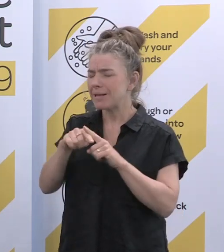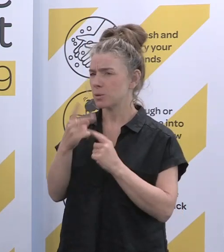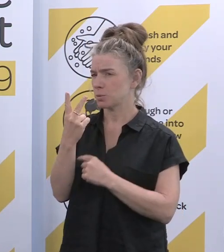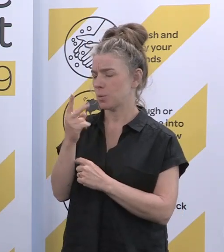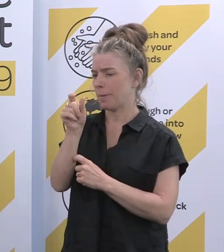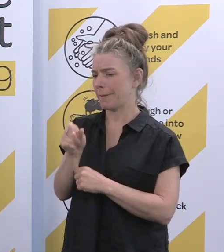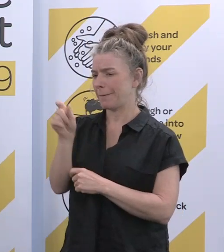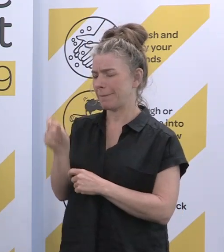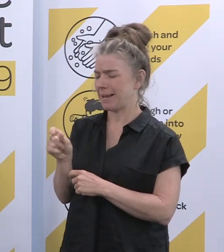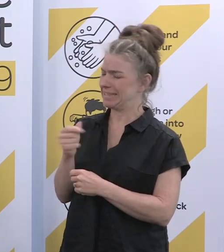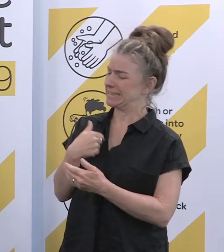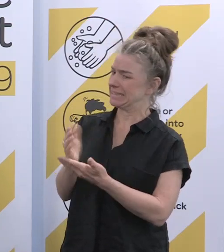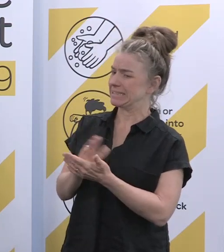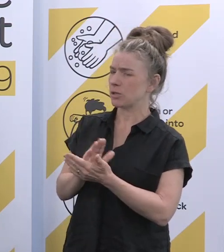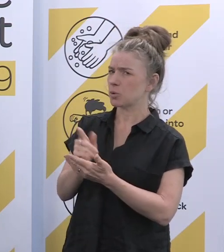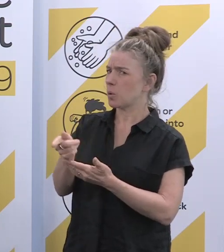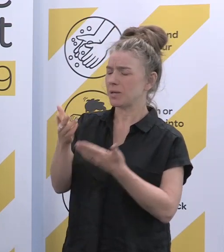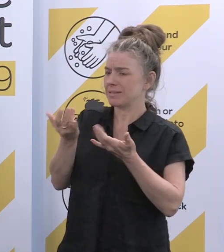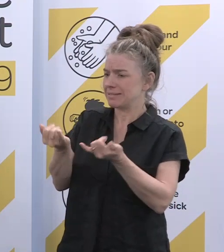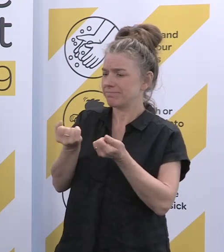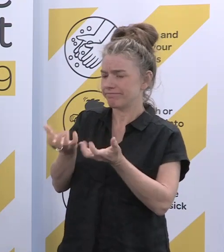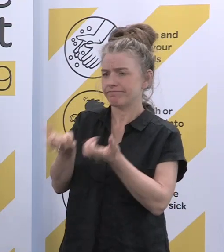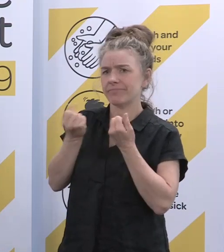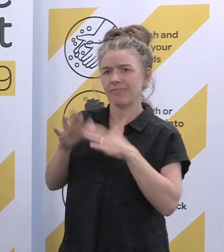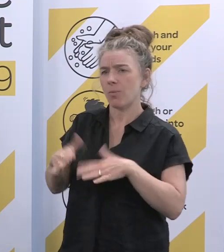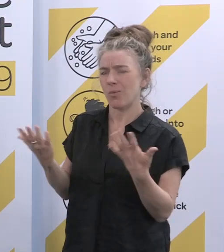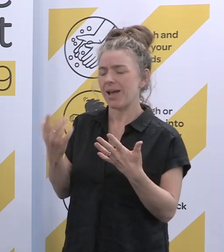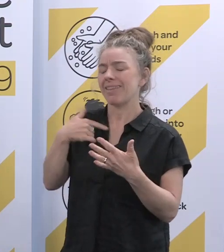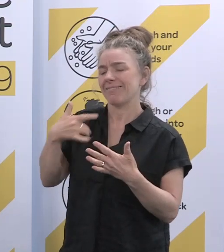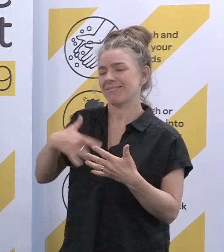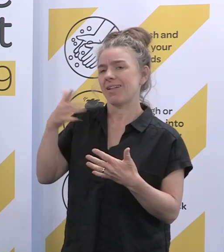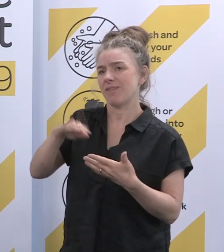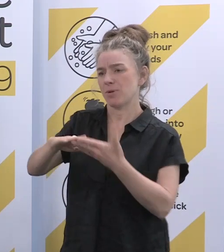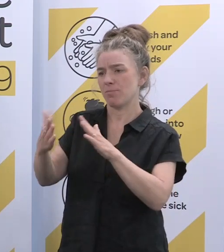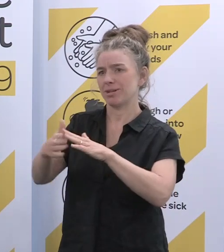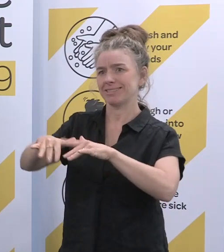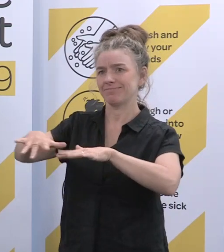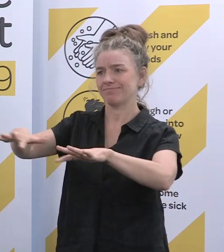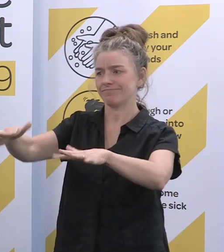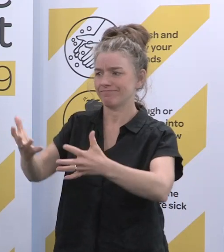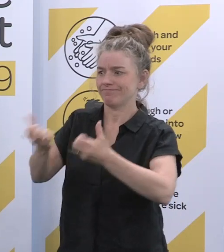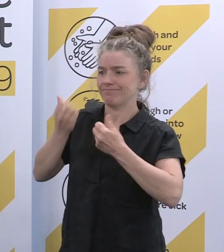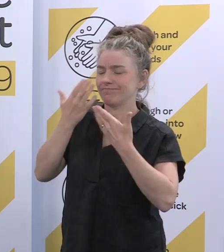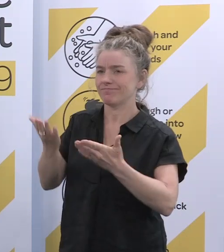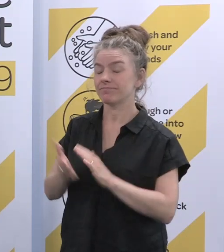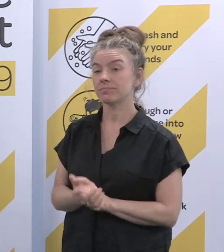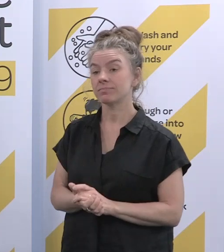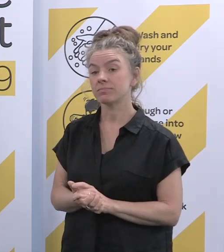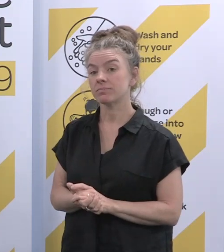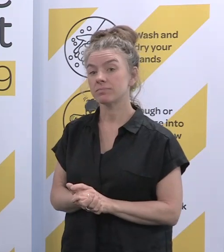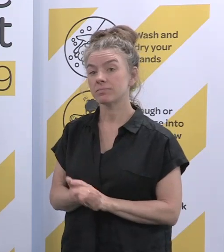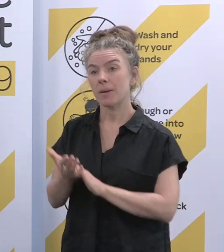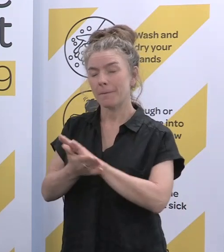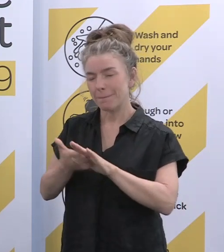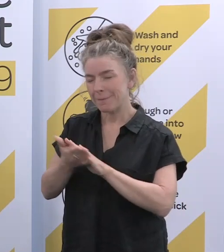of what we think is likely community transmission. So, this makes our core public health messages that we have